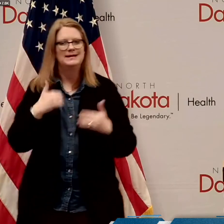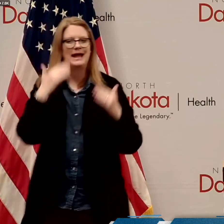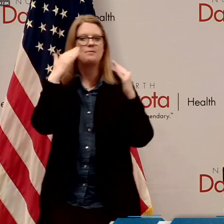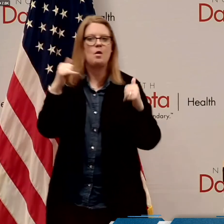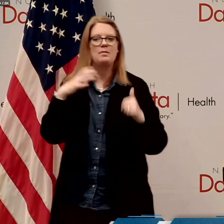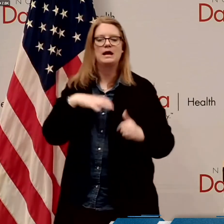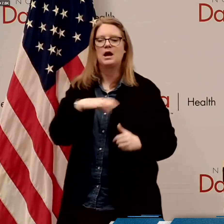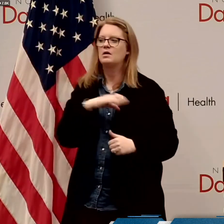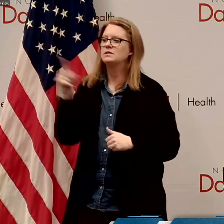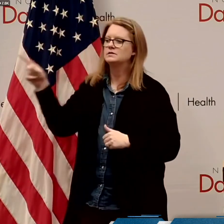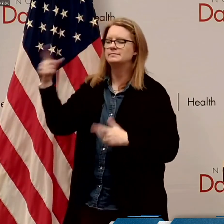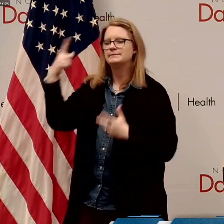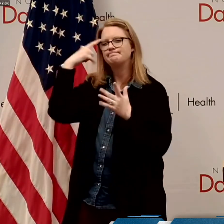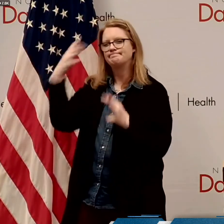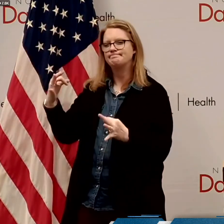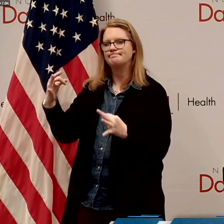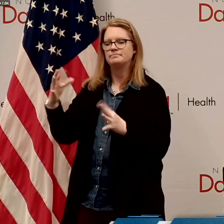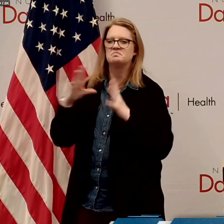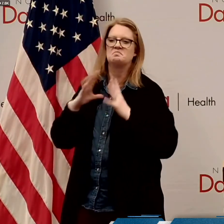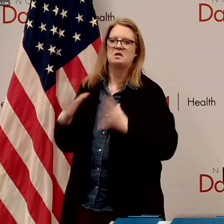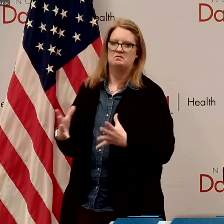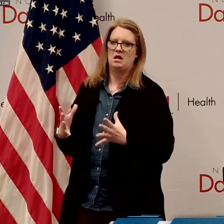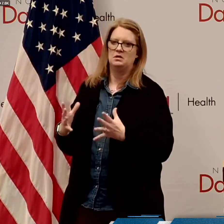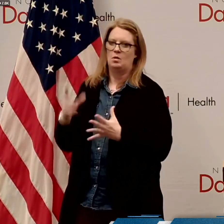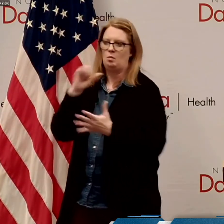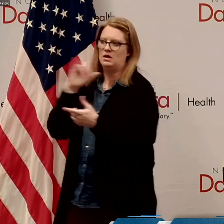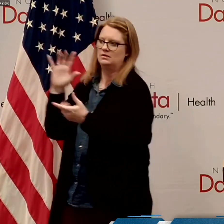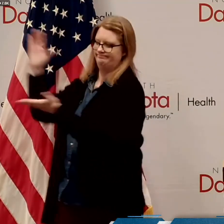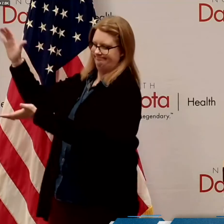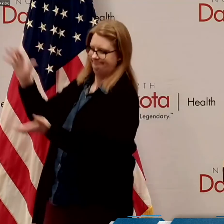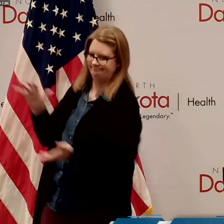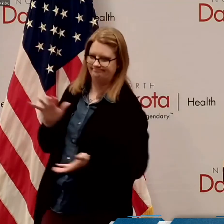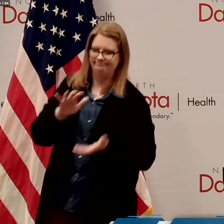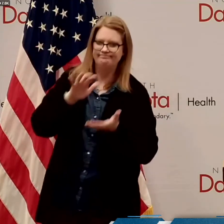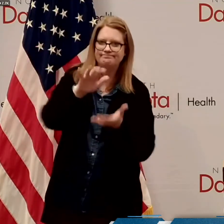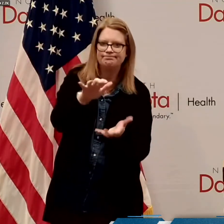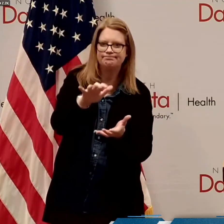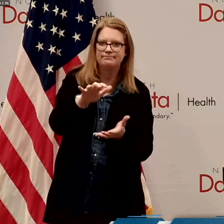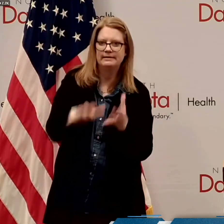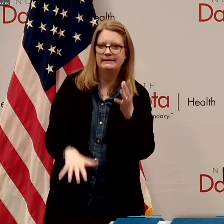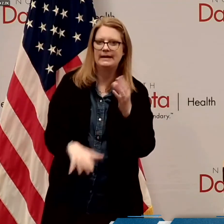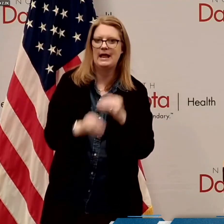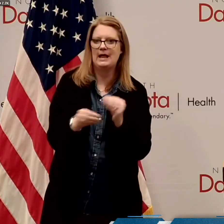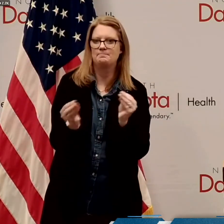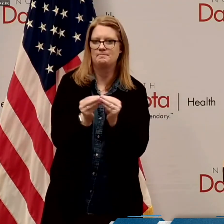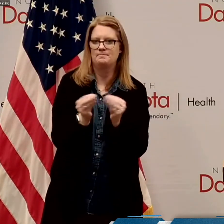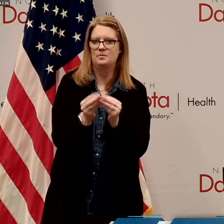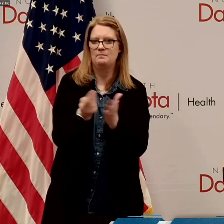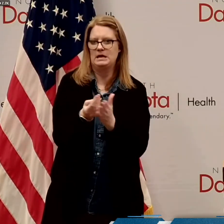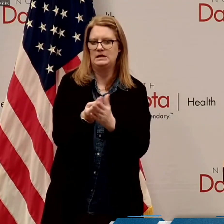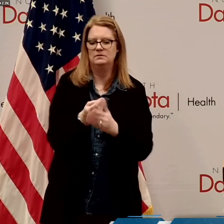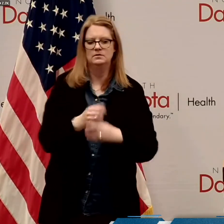fit to get this reloaded and well stocked again.